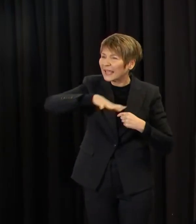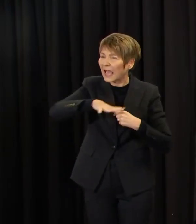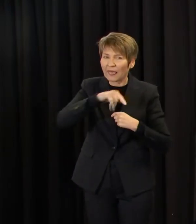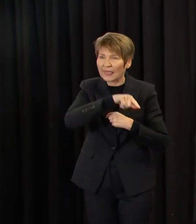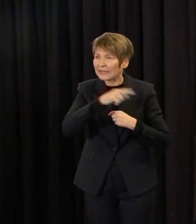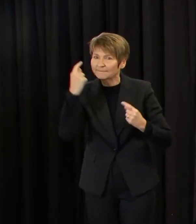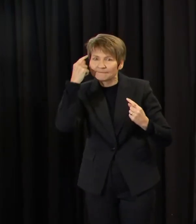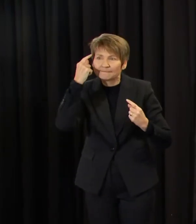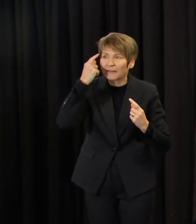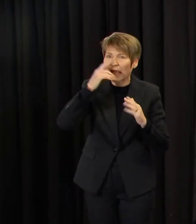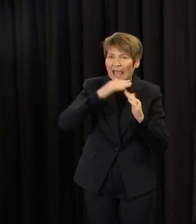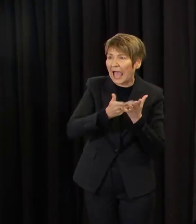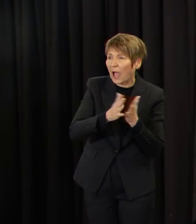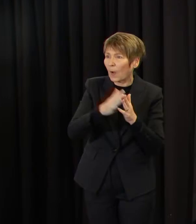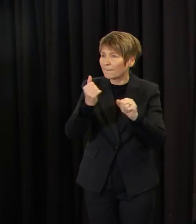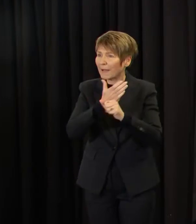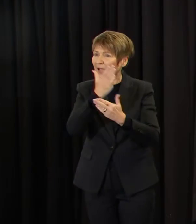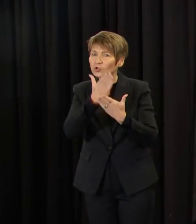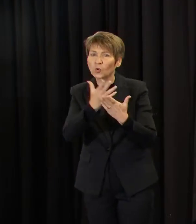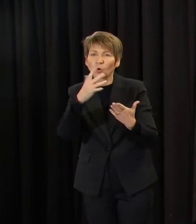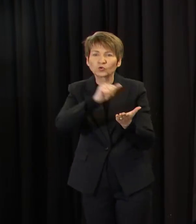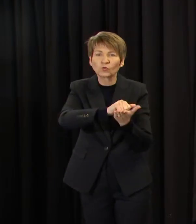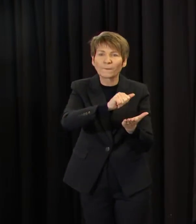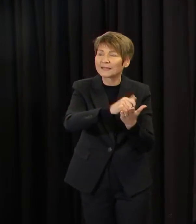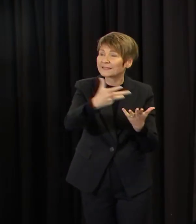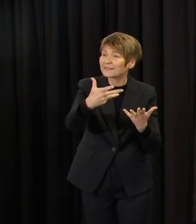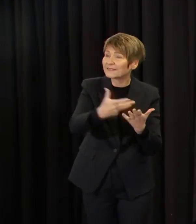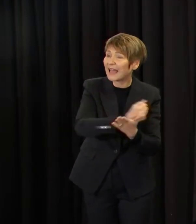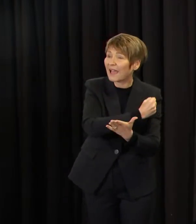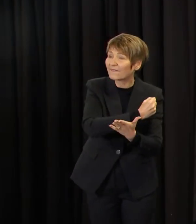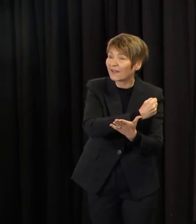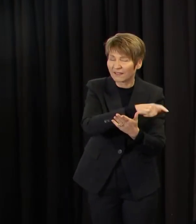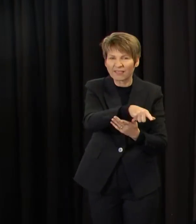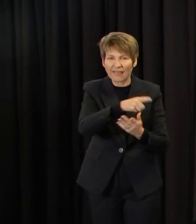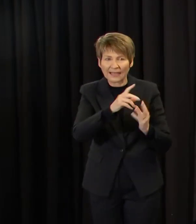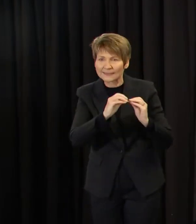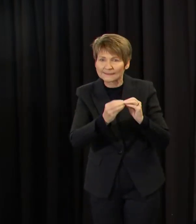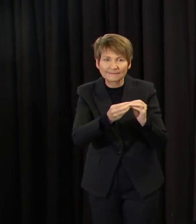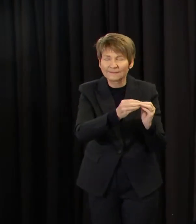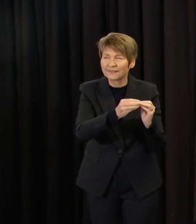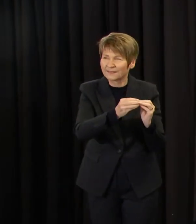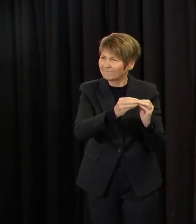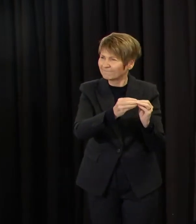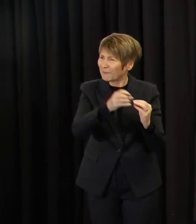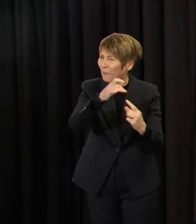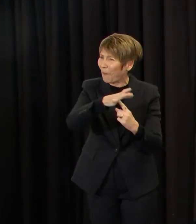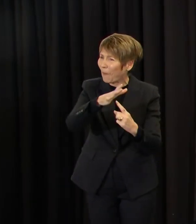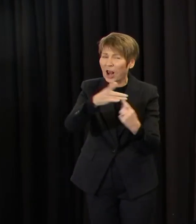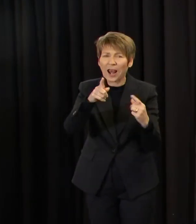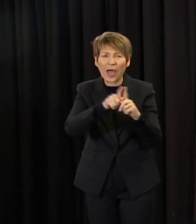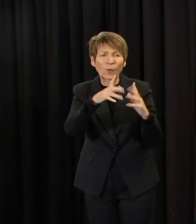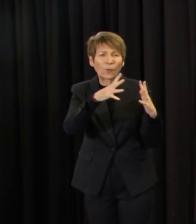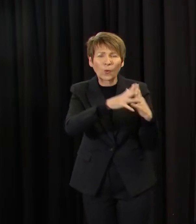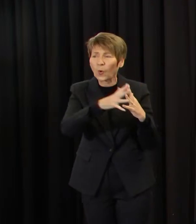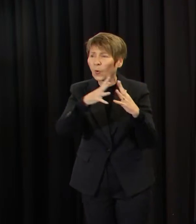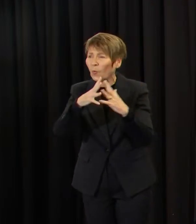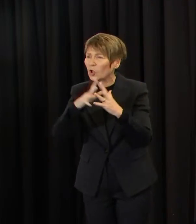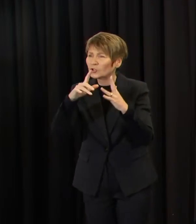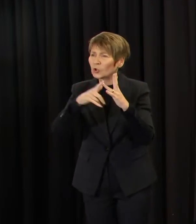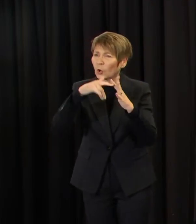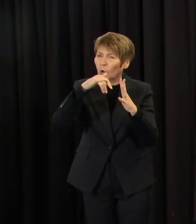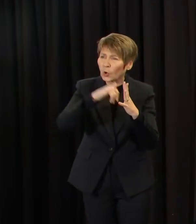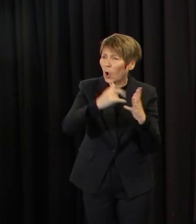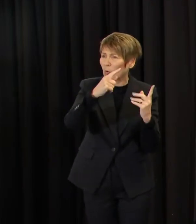of service delivery, but also those who are out there serving customers, employing people, driving investment,